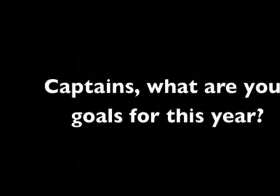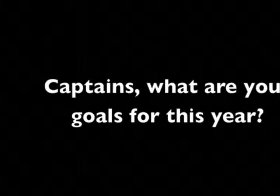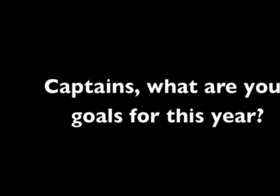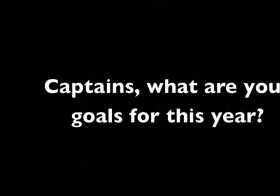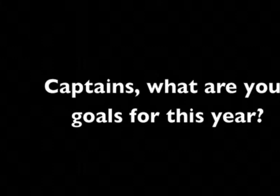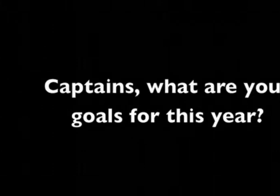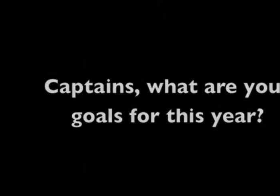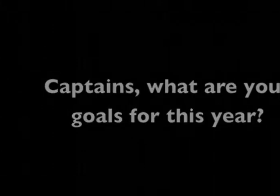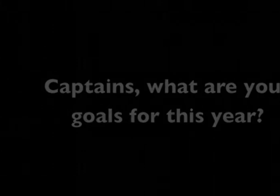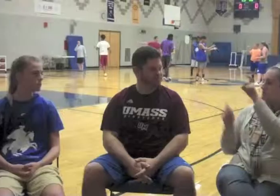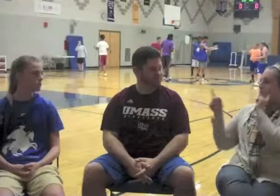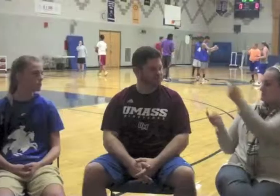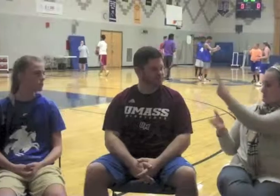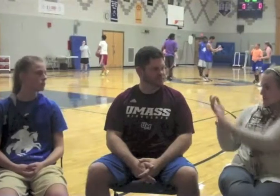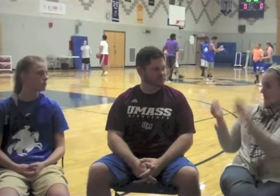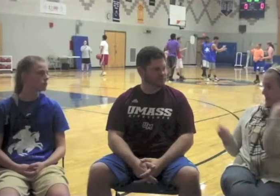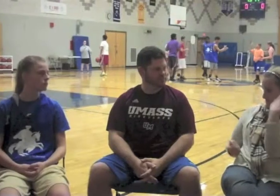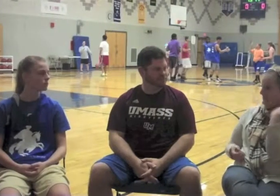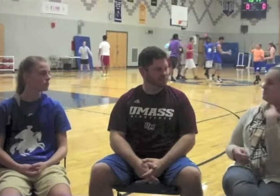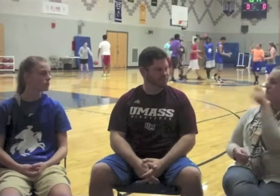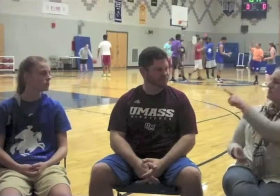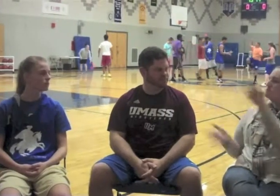Captains, what are your goals for the season ahead?